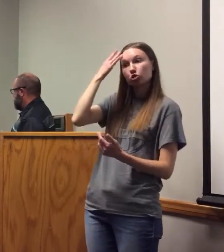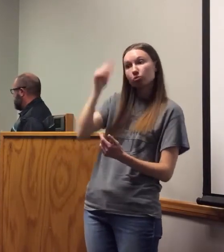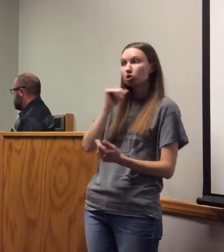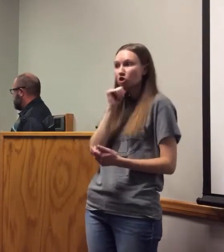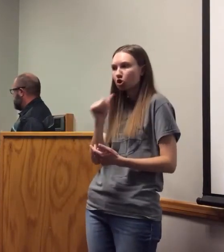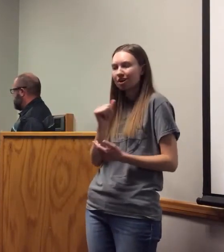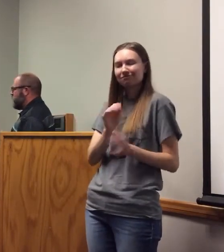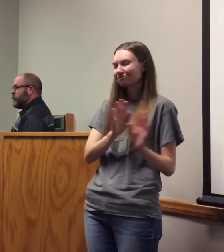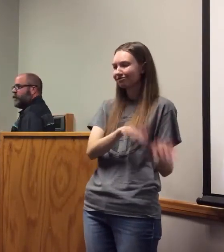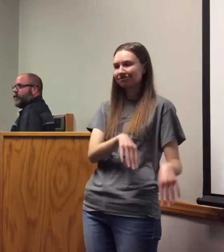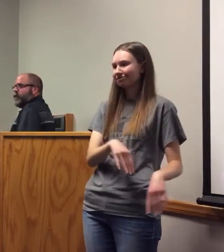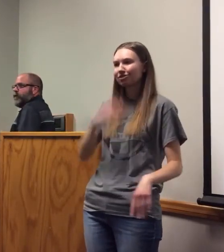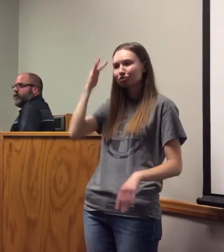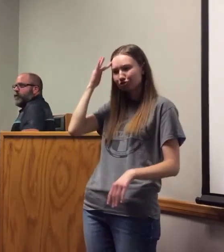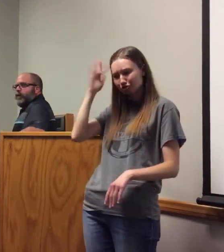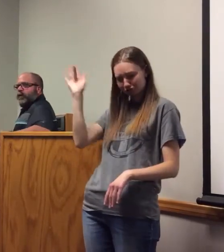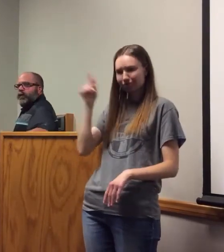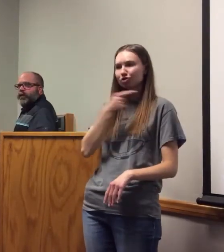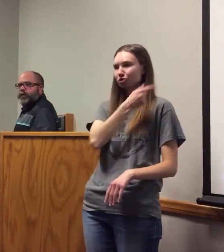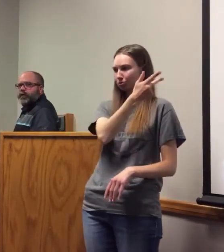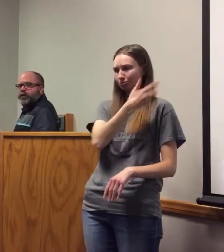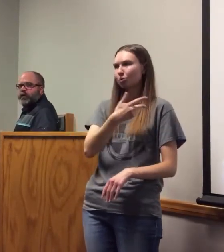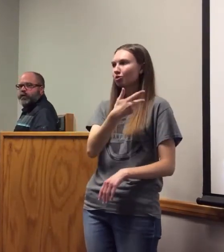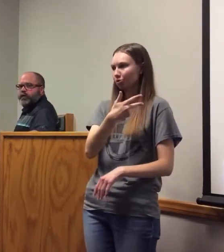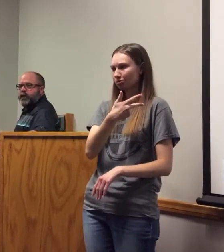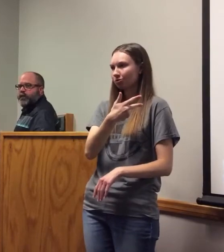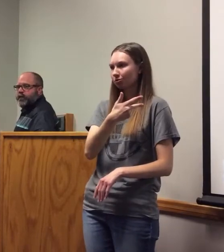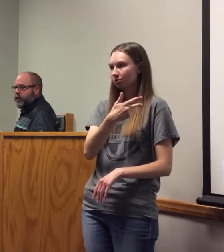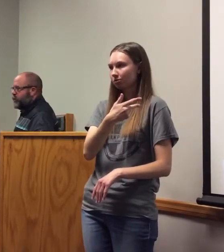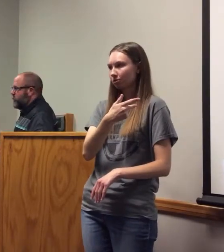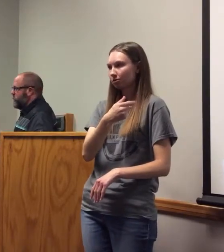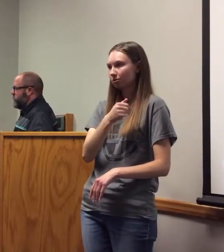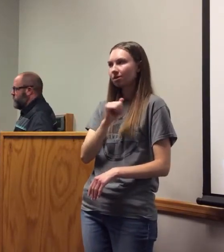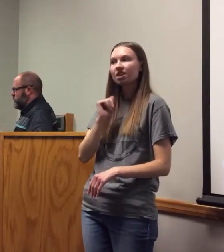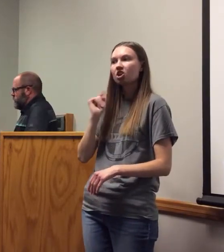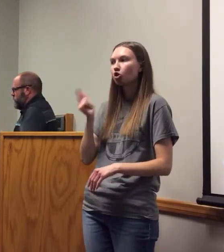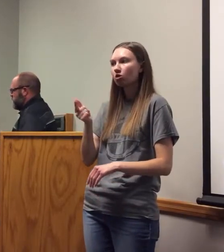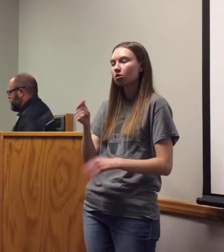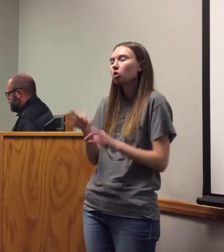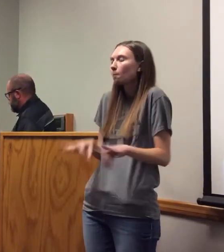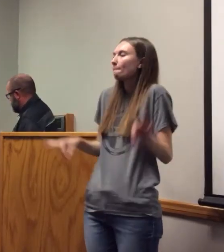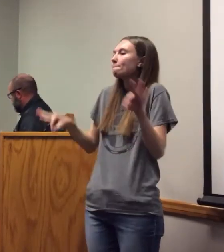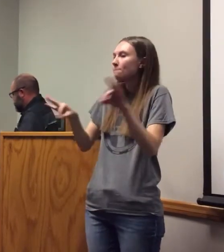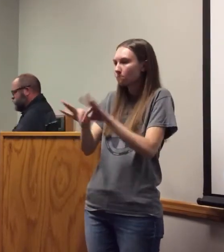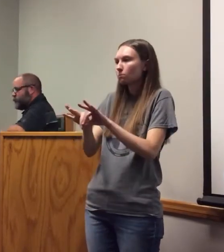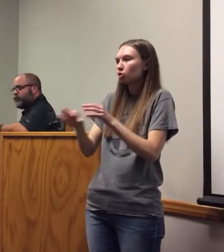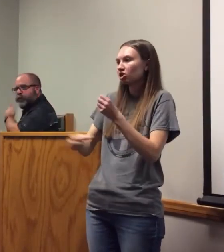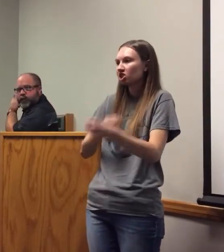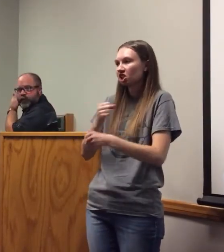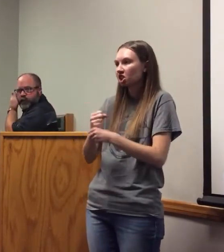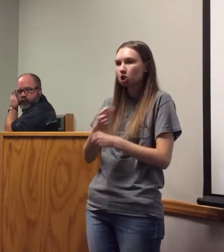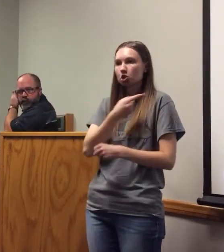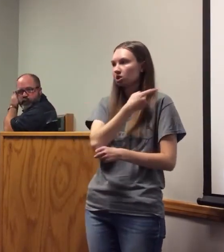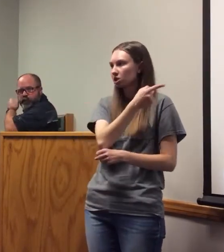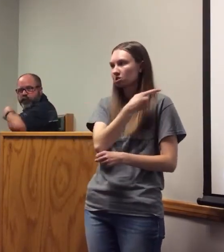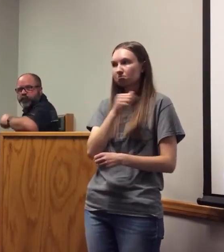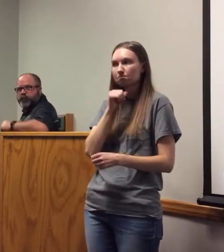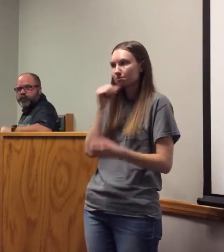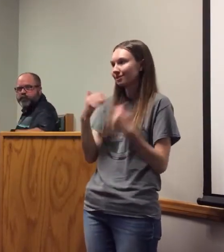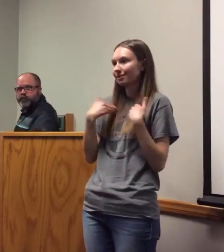fact that, you know, those critical years, they just did not have language. And so by working with